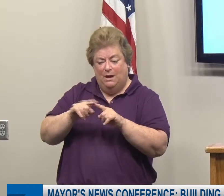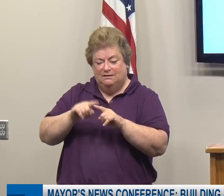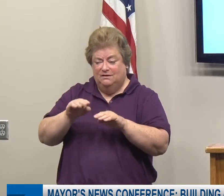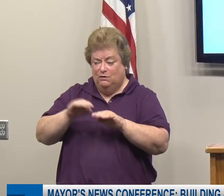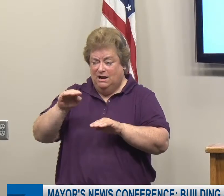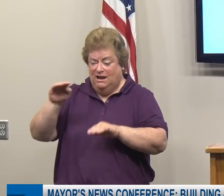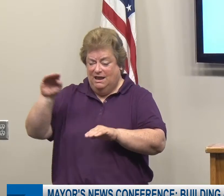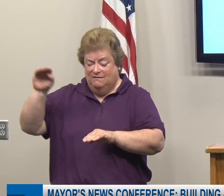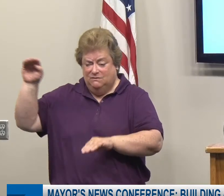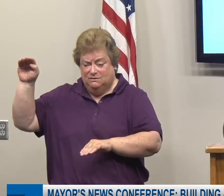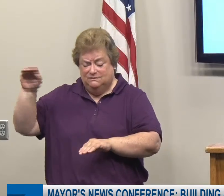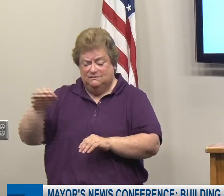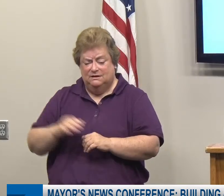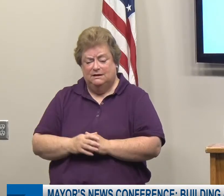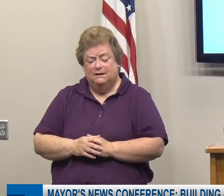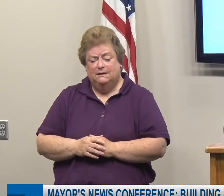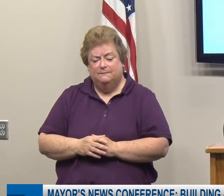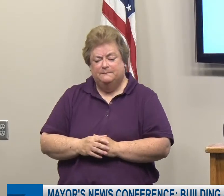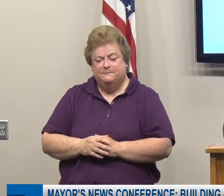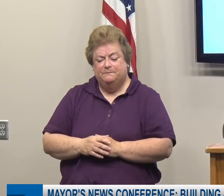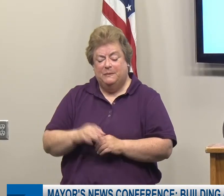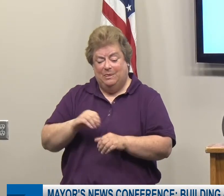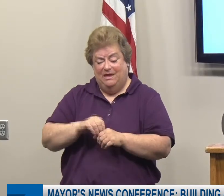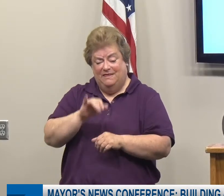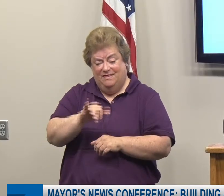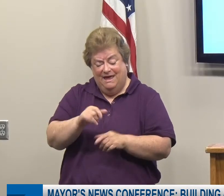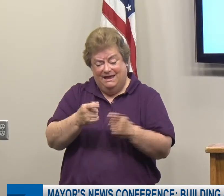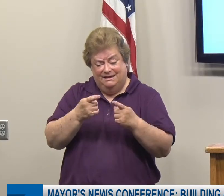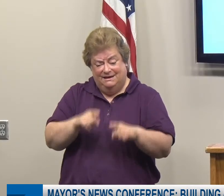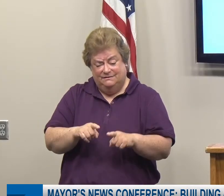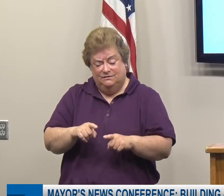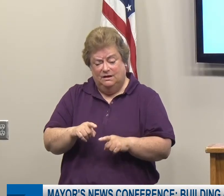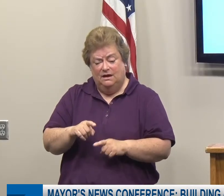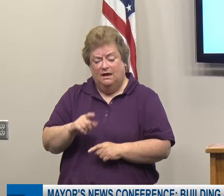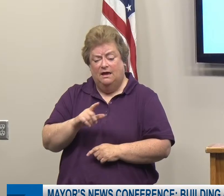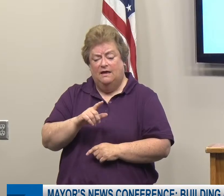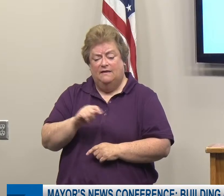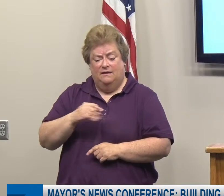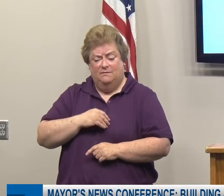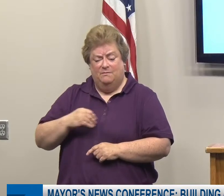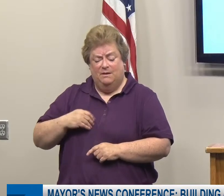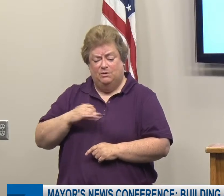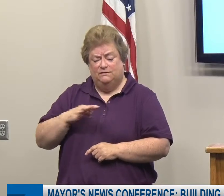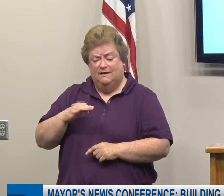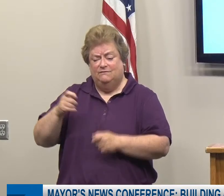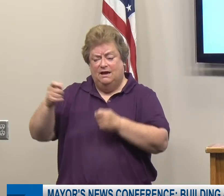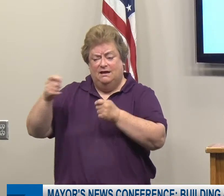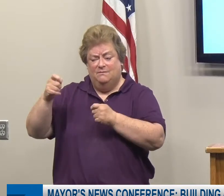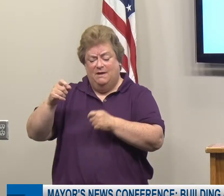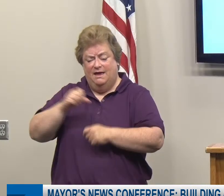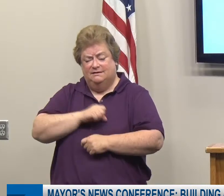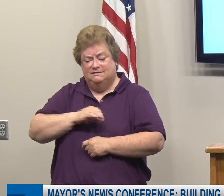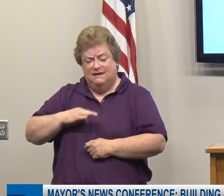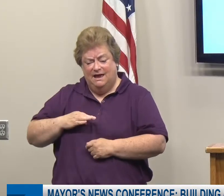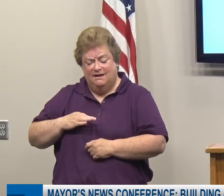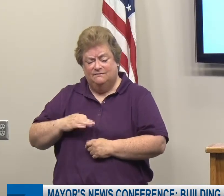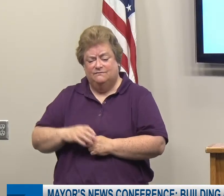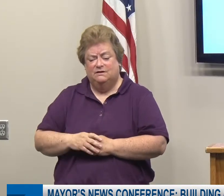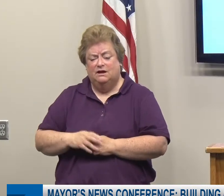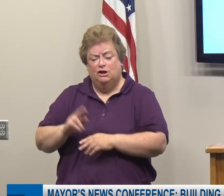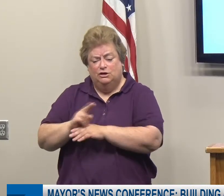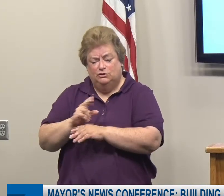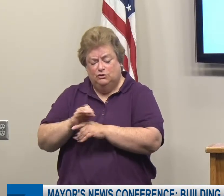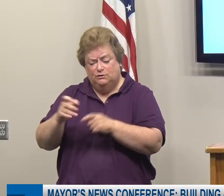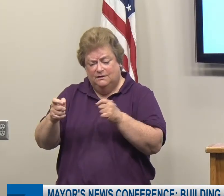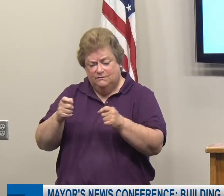In addition, in this particular instance, members of a command staff our use of control instructors, our